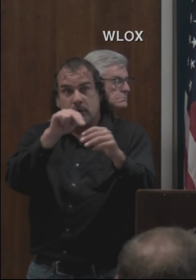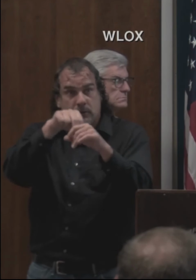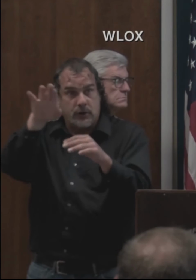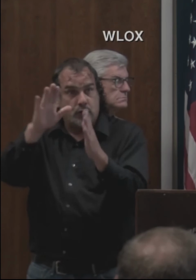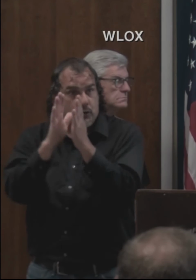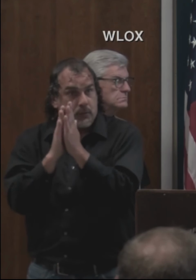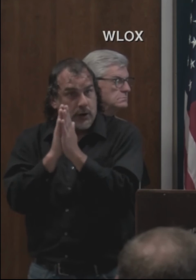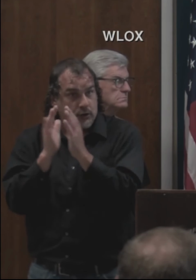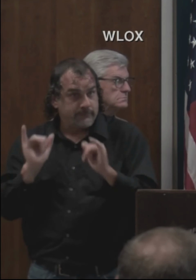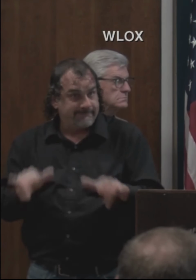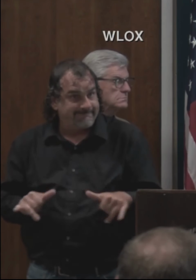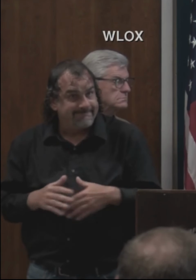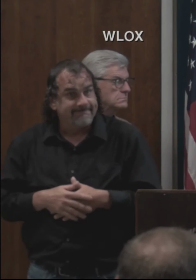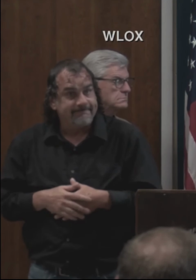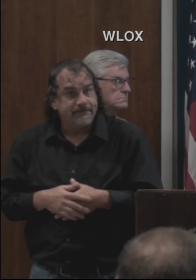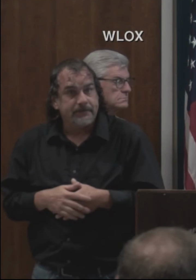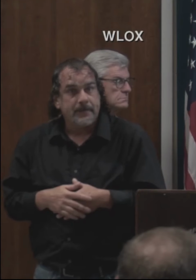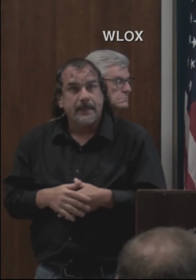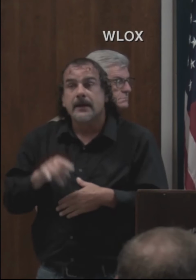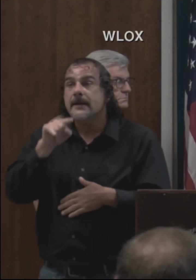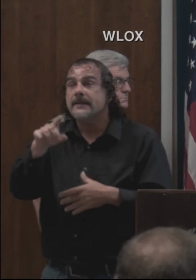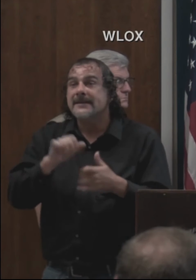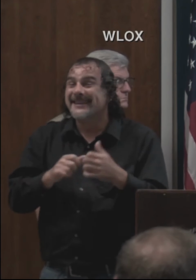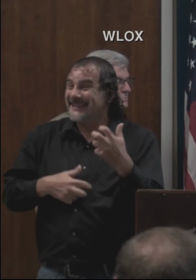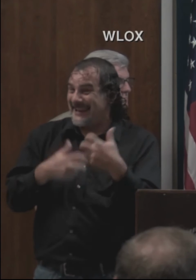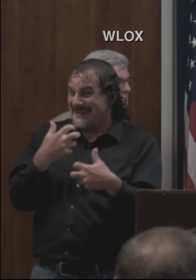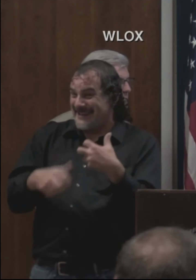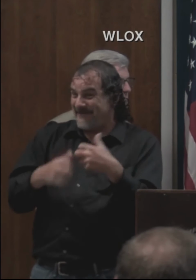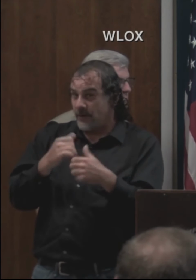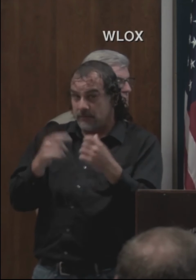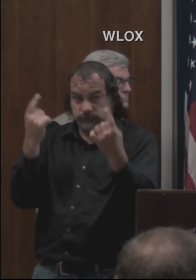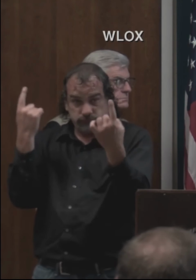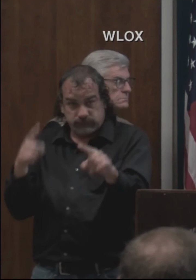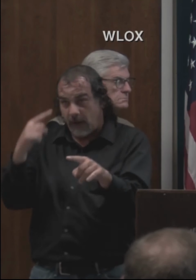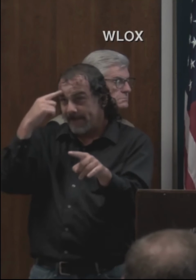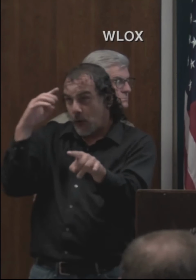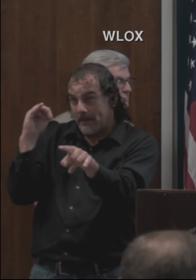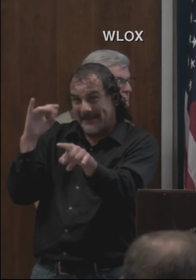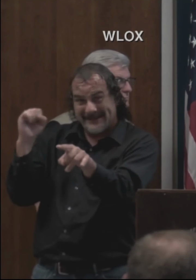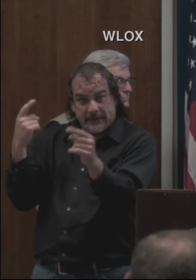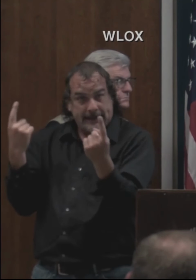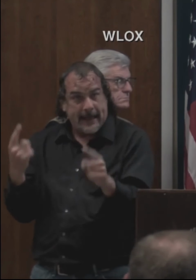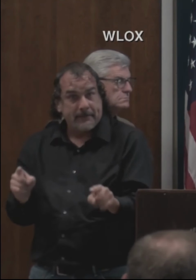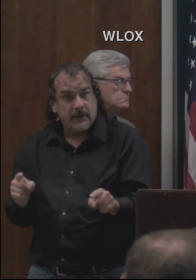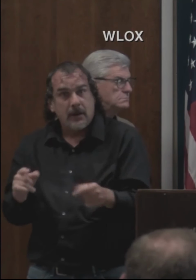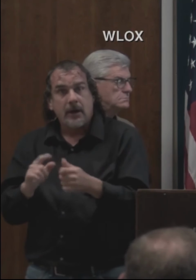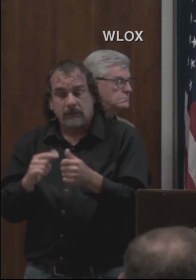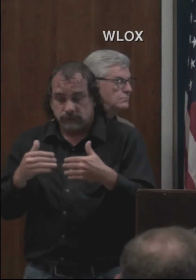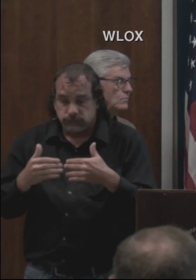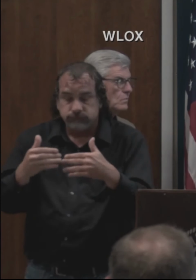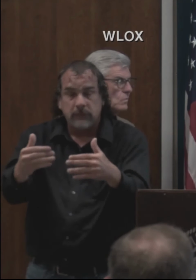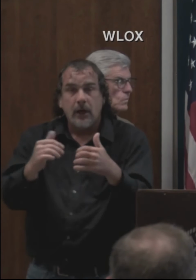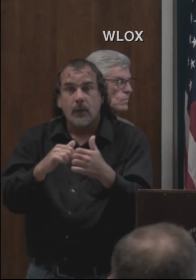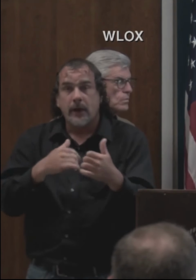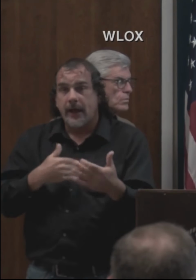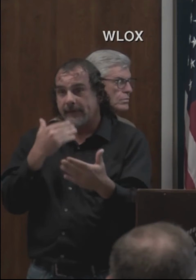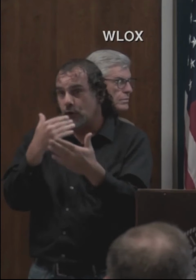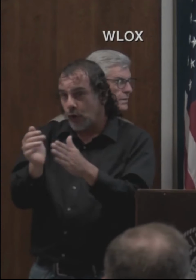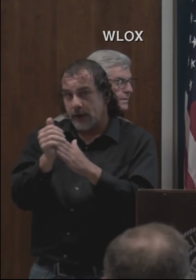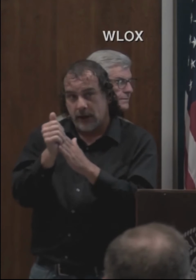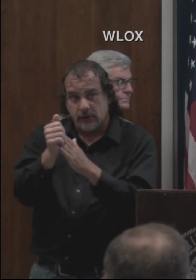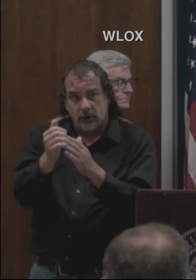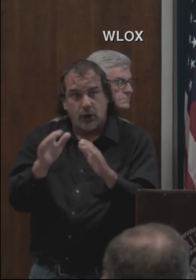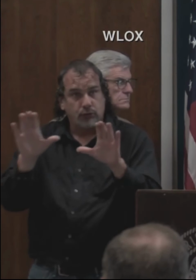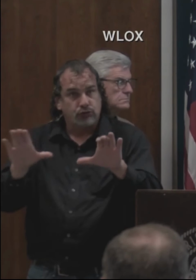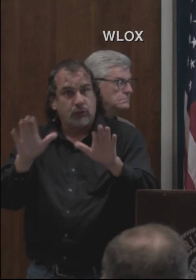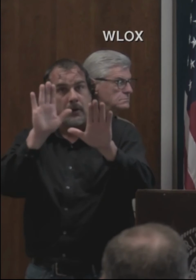keeping them in your prayers. This is a difficult event for Mississippi. It's difficult for us to go forward. We've got great leadership here. We've got great